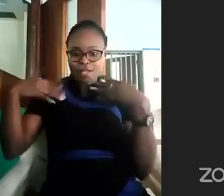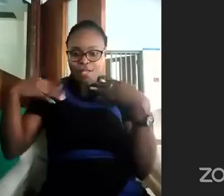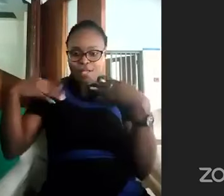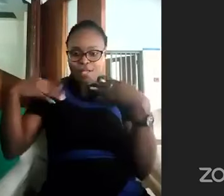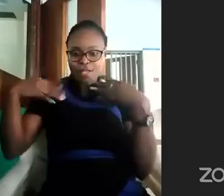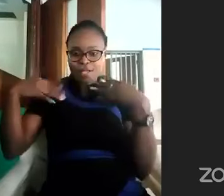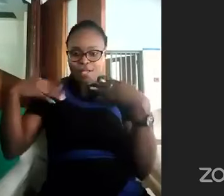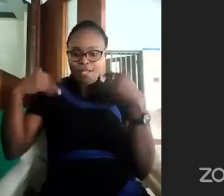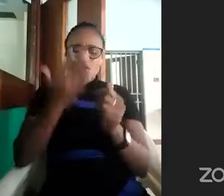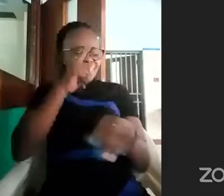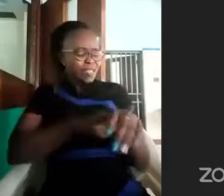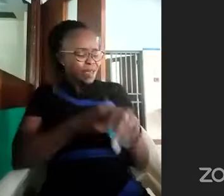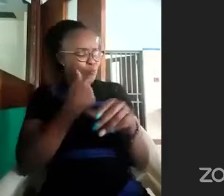wonderful